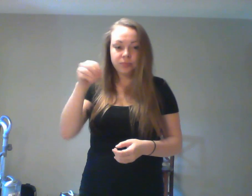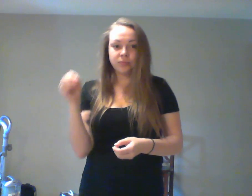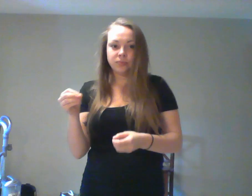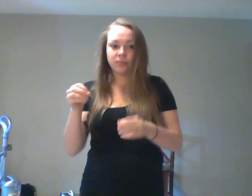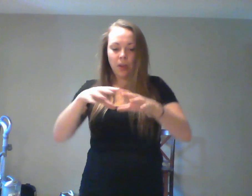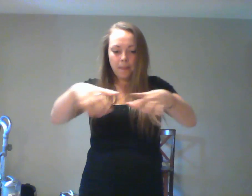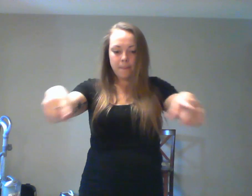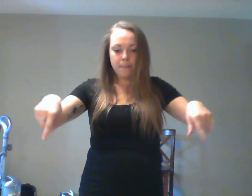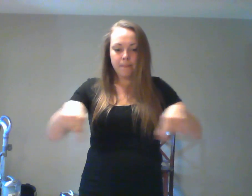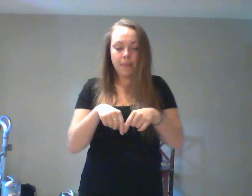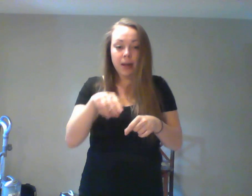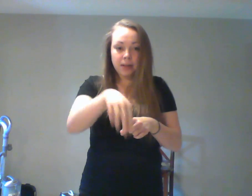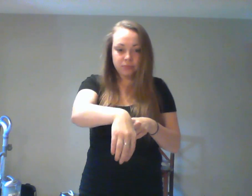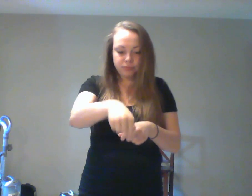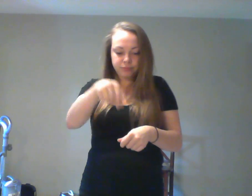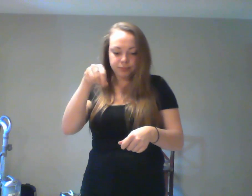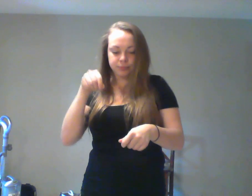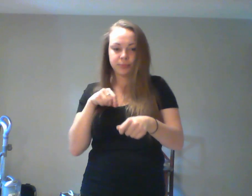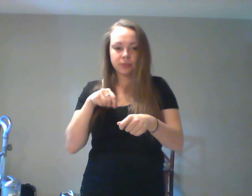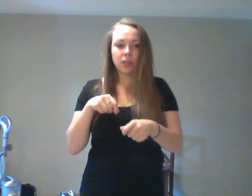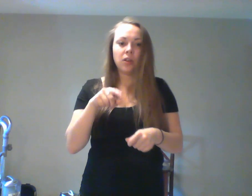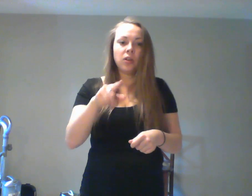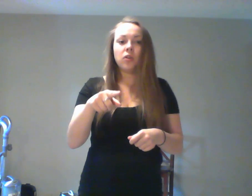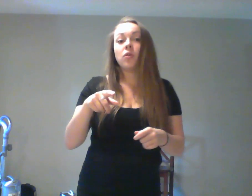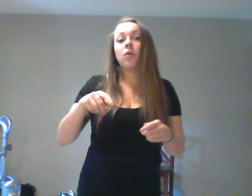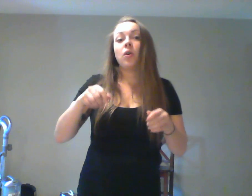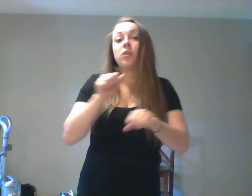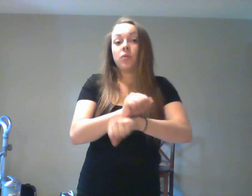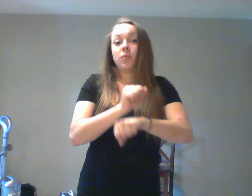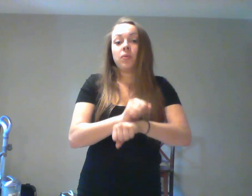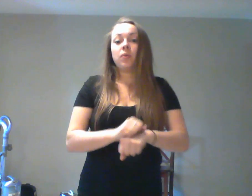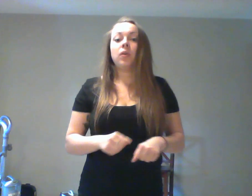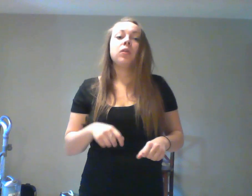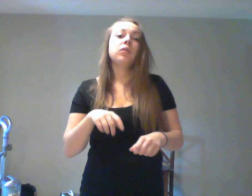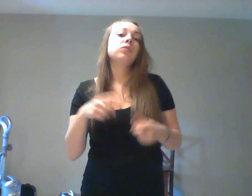Your job is to start doing your visual thinking when I say proud. But you know how I love to have fun?